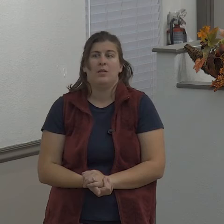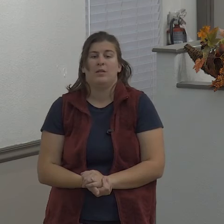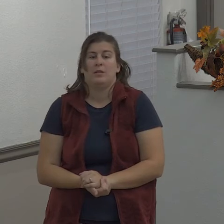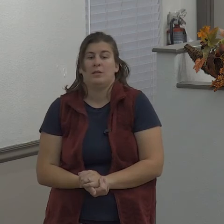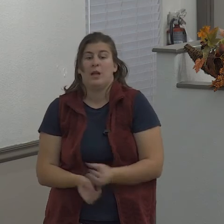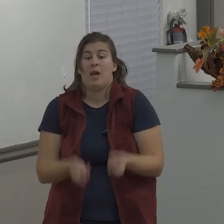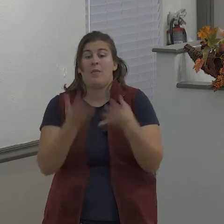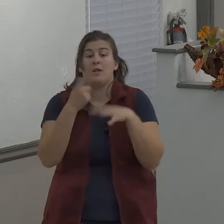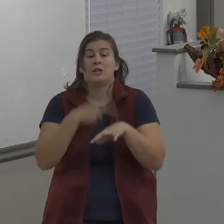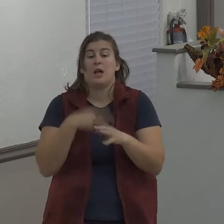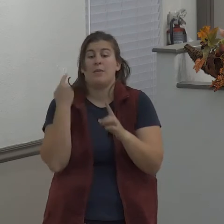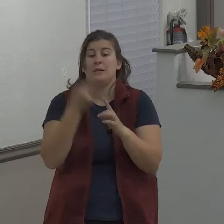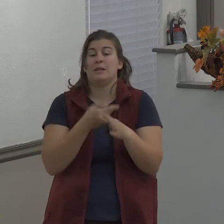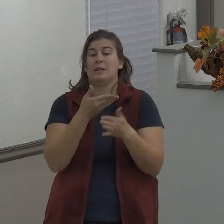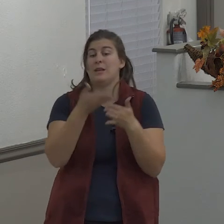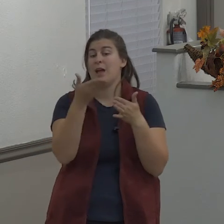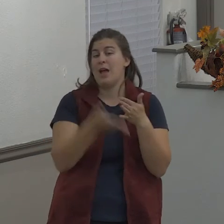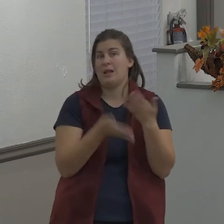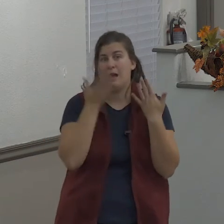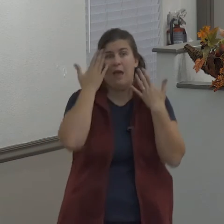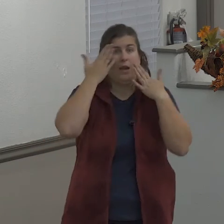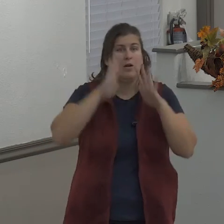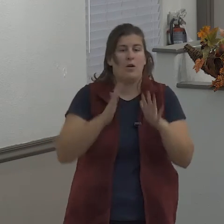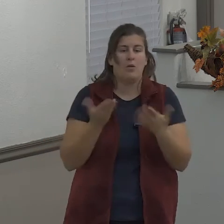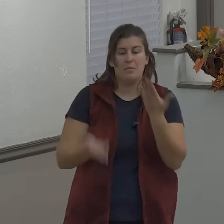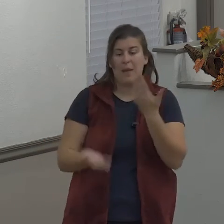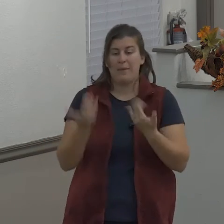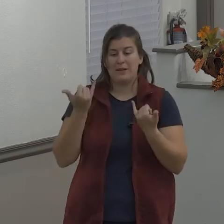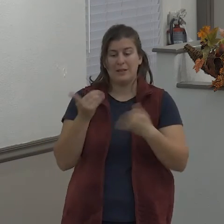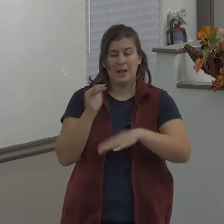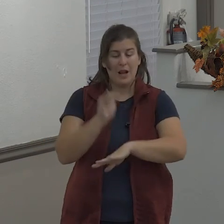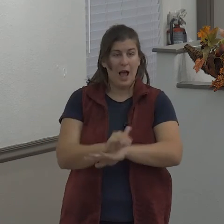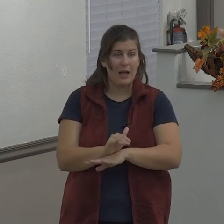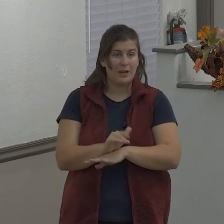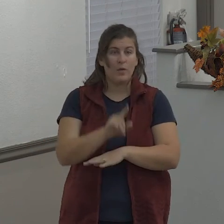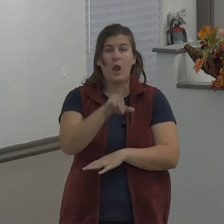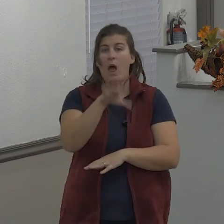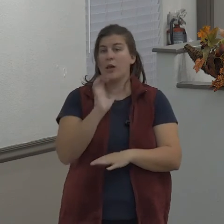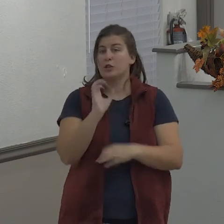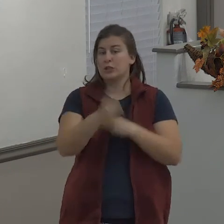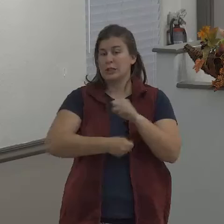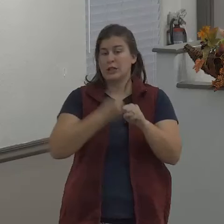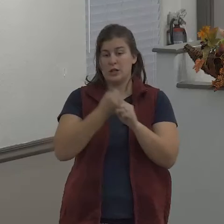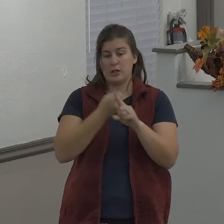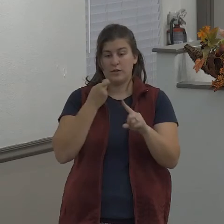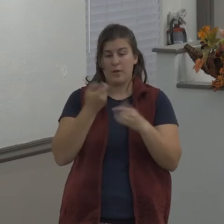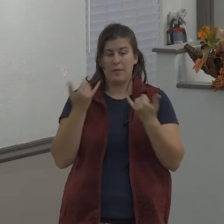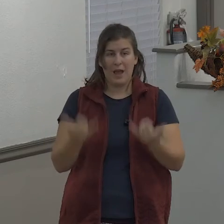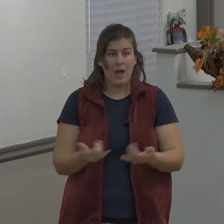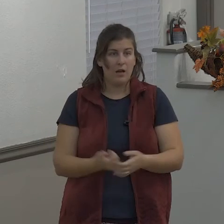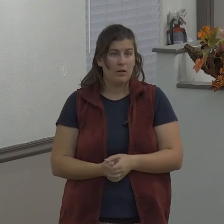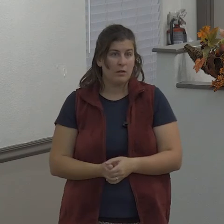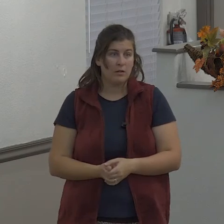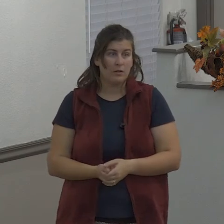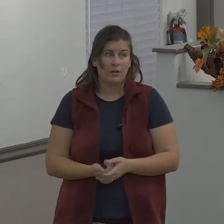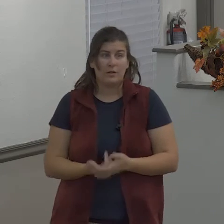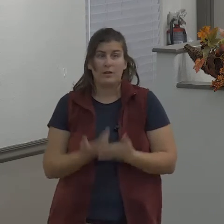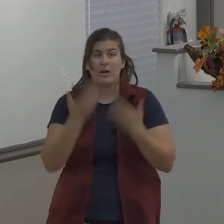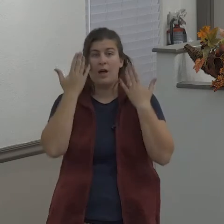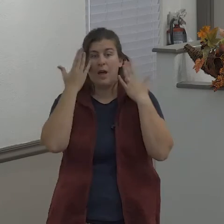How far away are we? I have no idea. Could be tonight, could be 100 years from now.